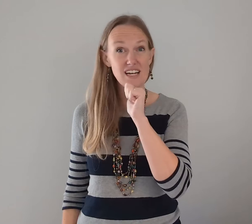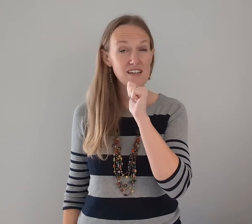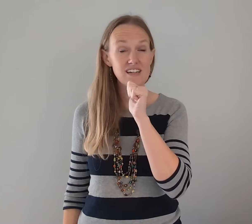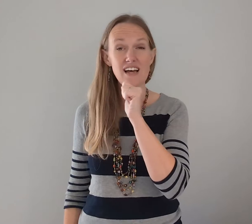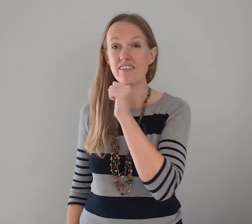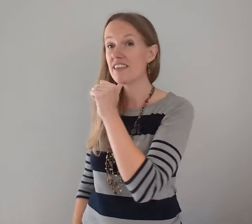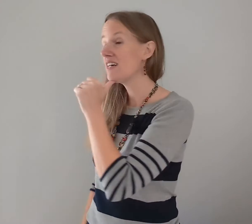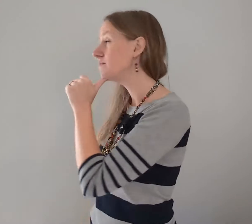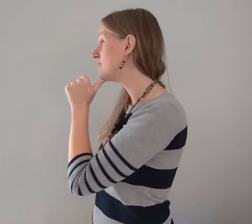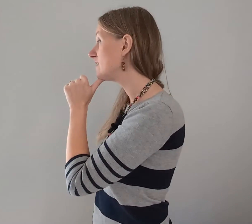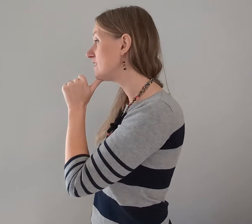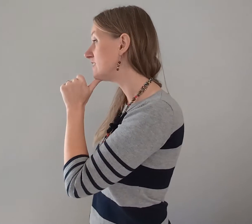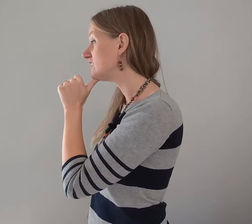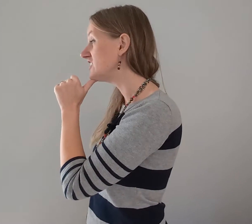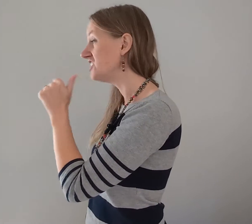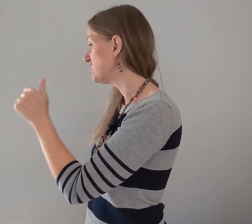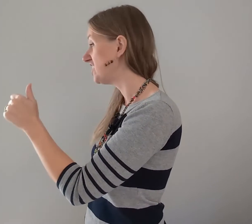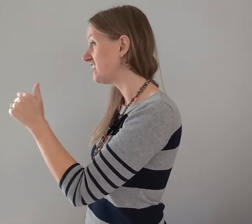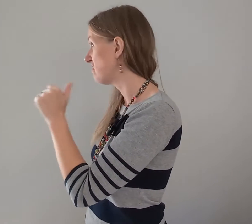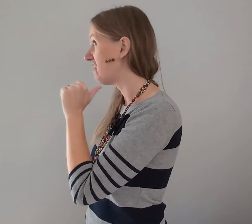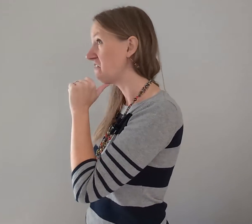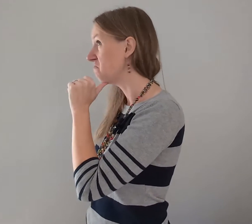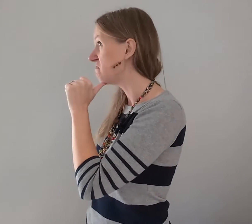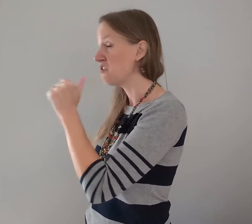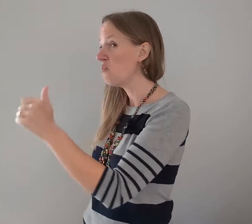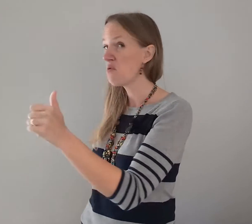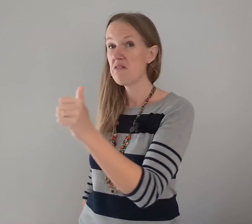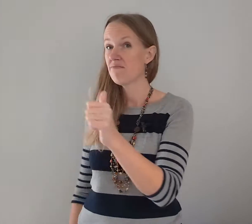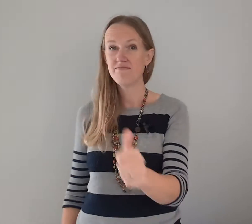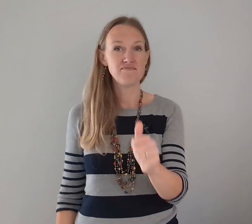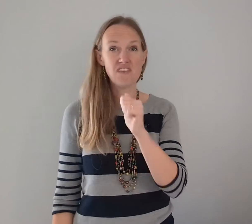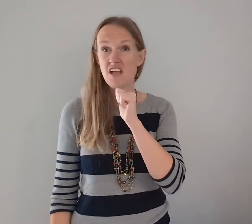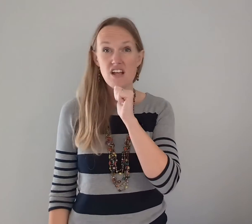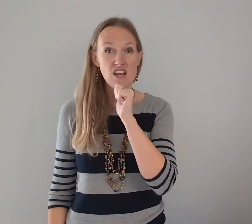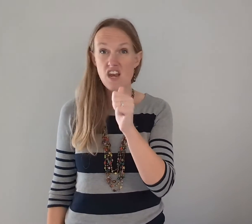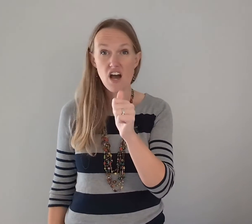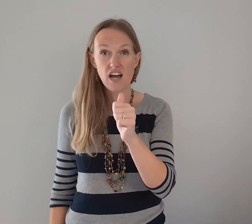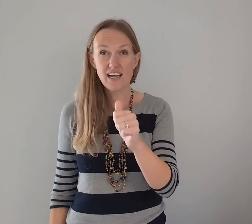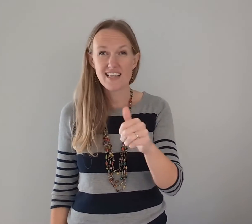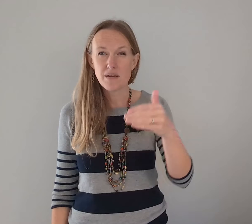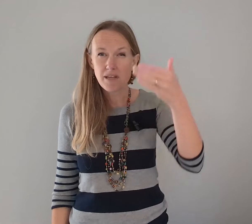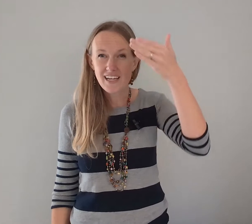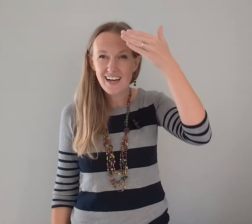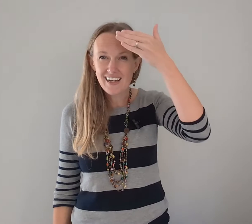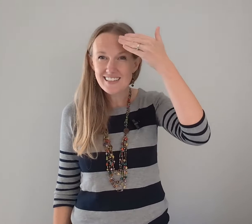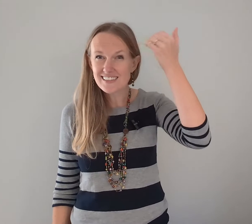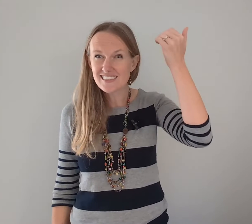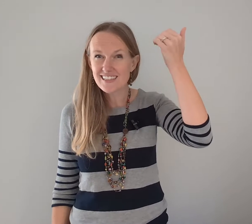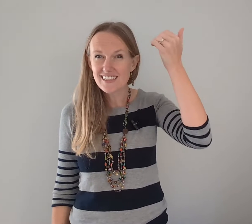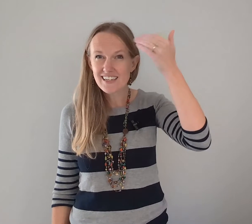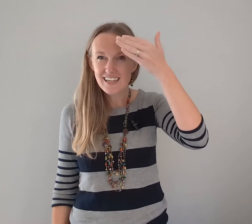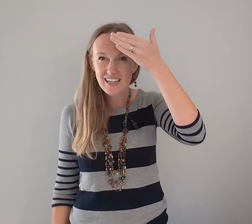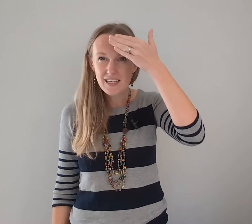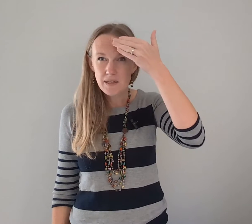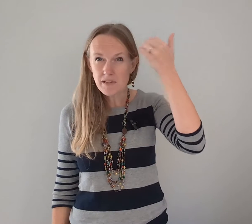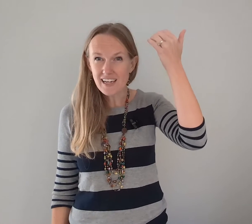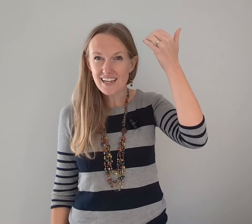kind of have a thumbs out here at your chin, shake your head. Nope. Not, and then because.